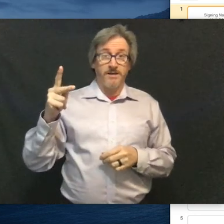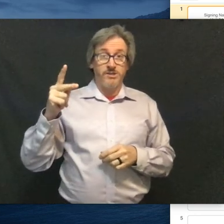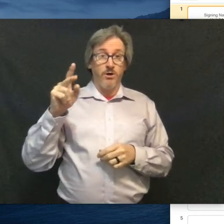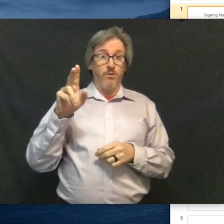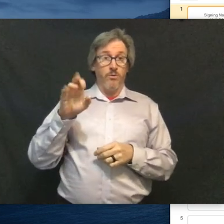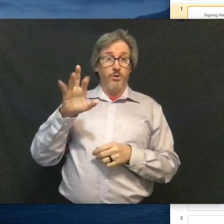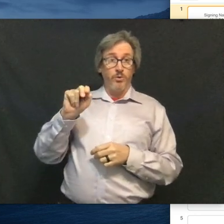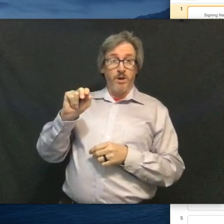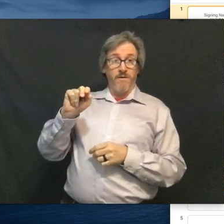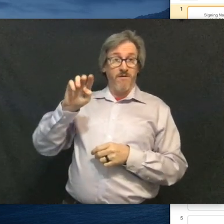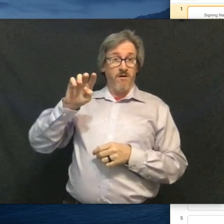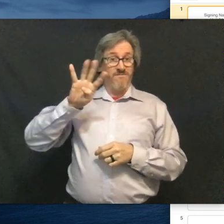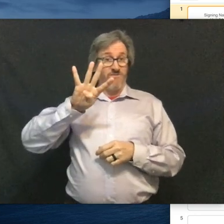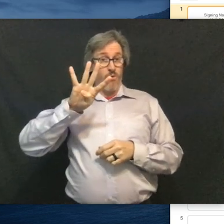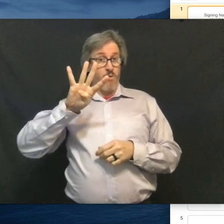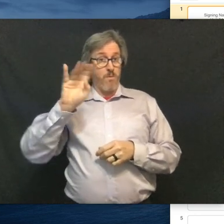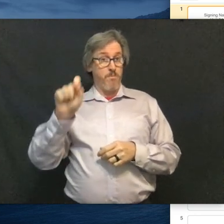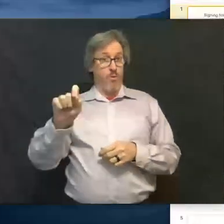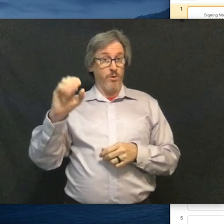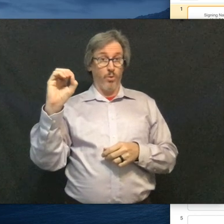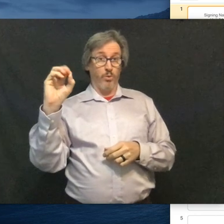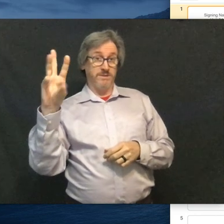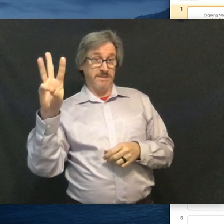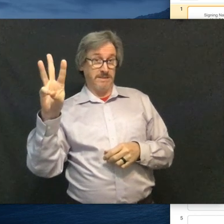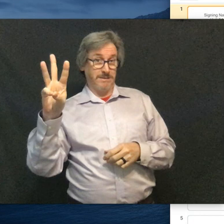Okay, so